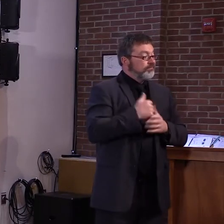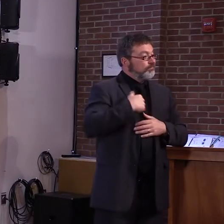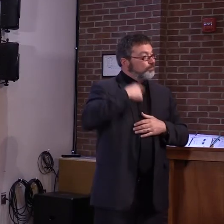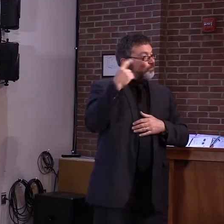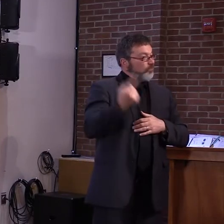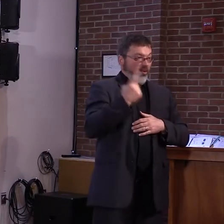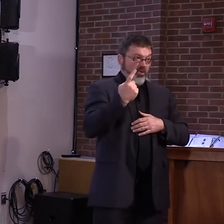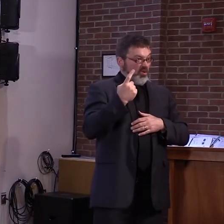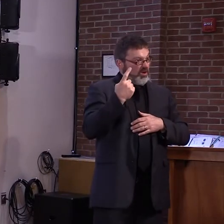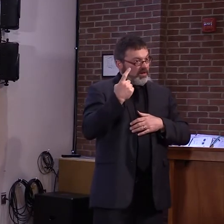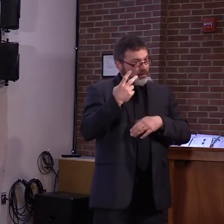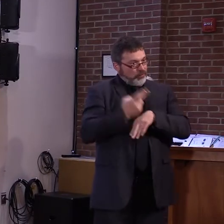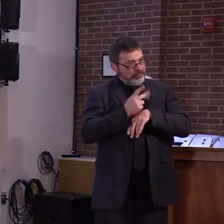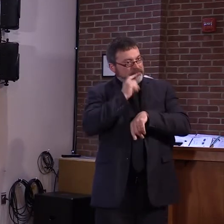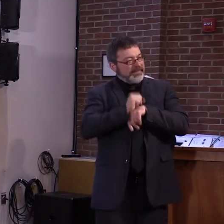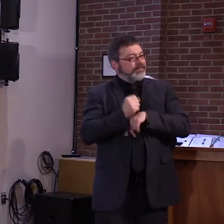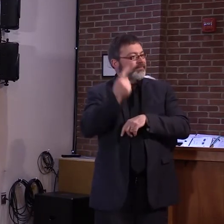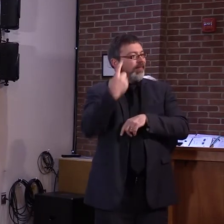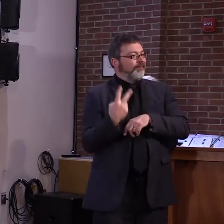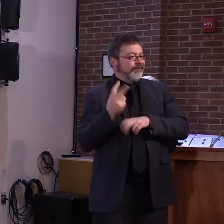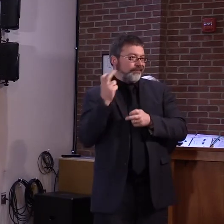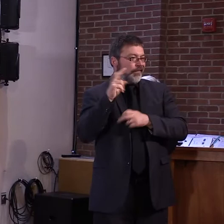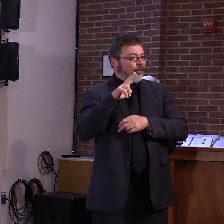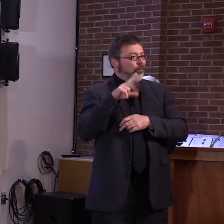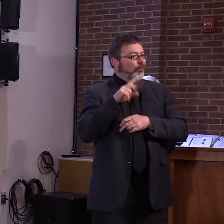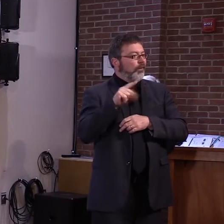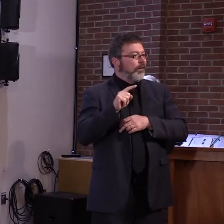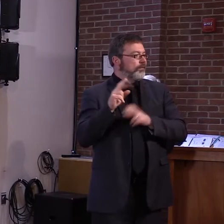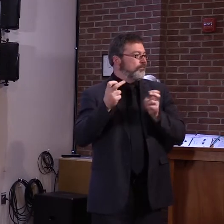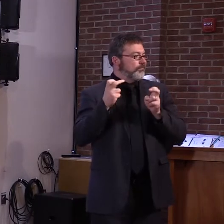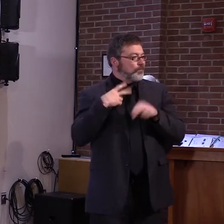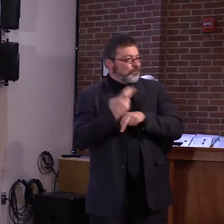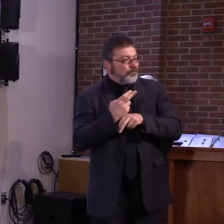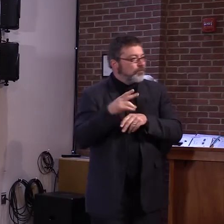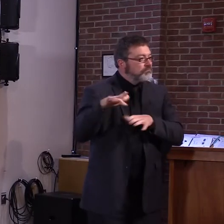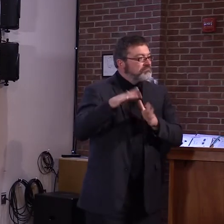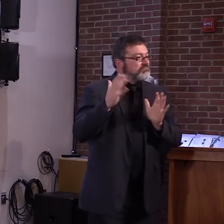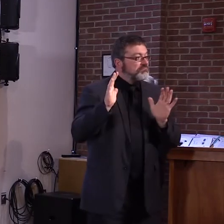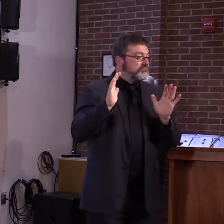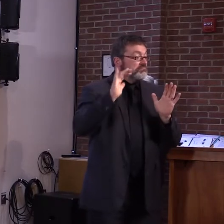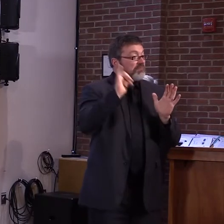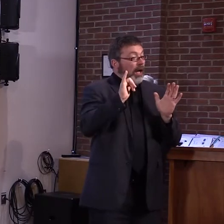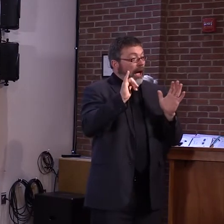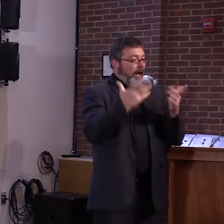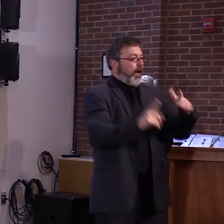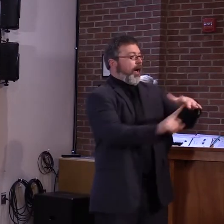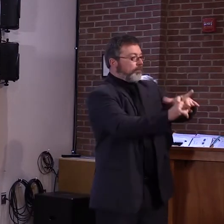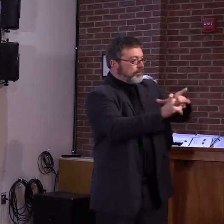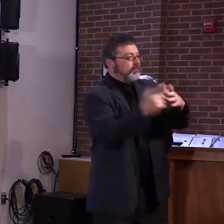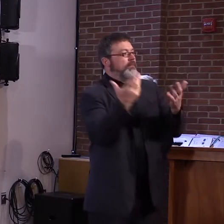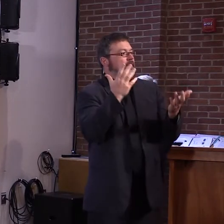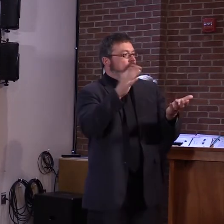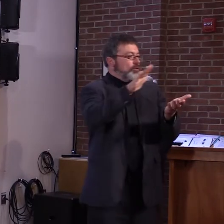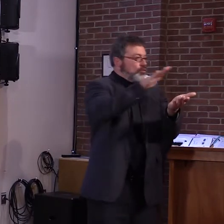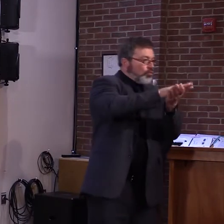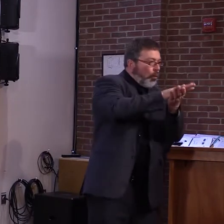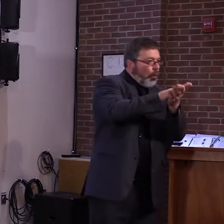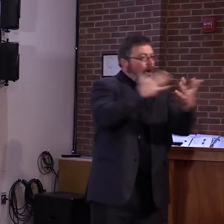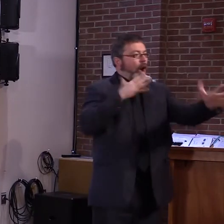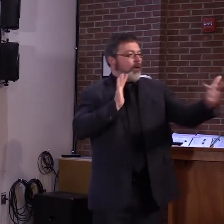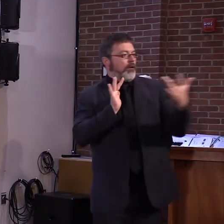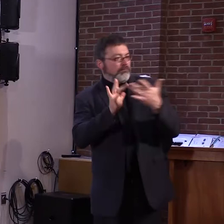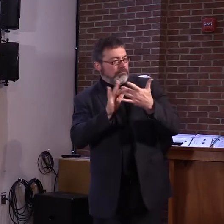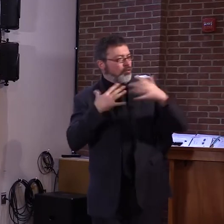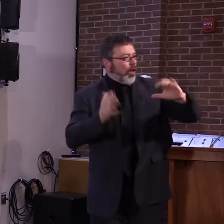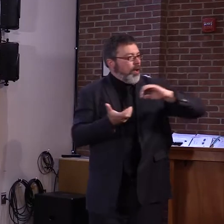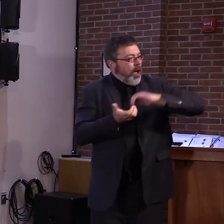time. When there's a positive case, schools will communicate with staff, students, families, and their